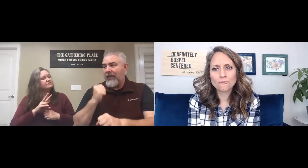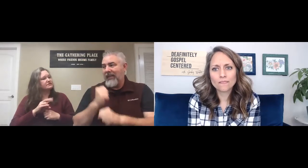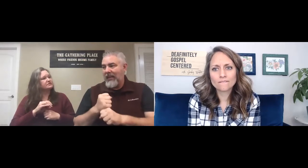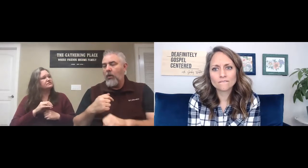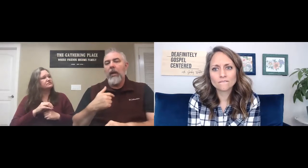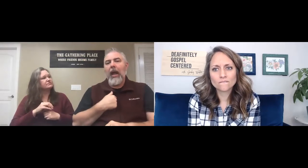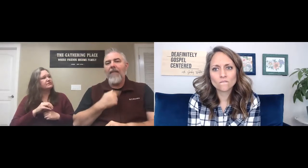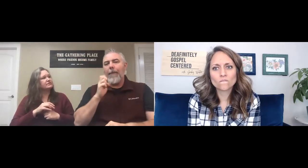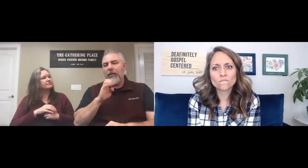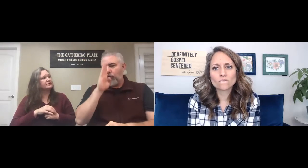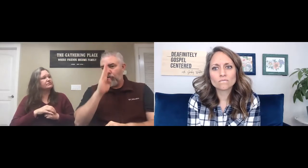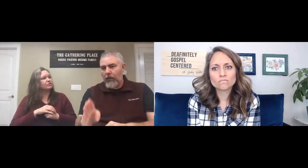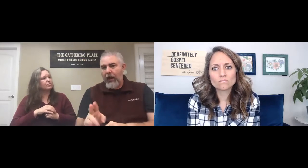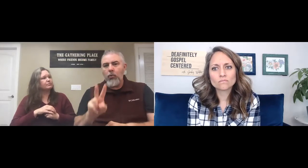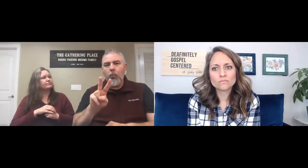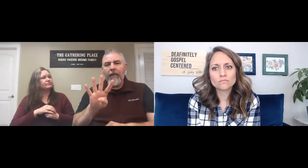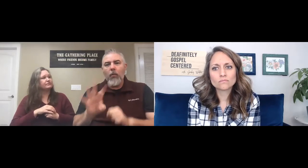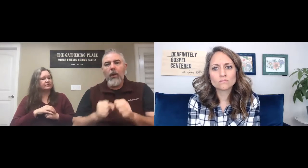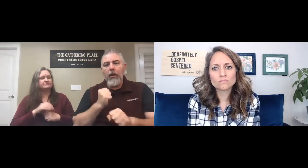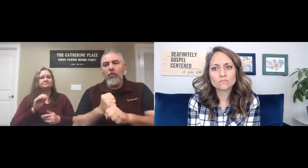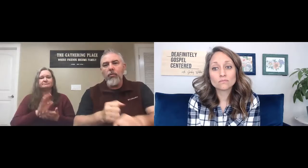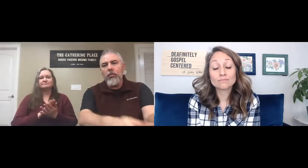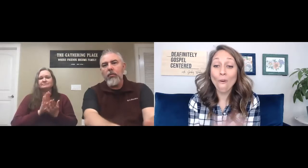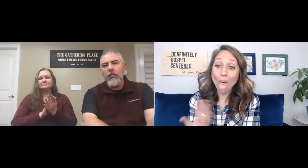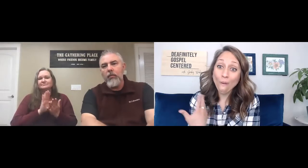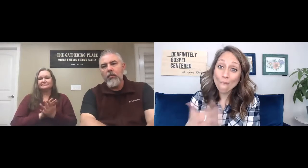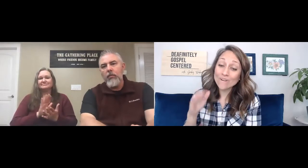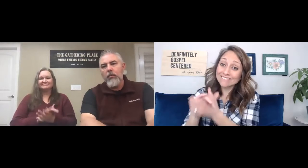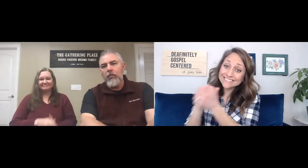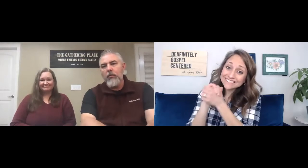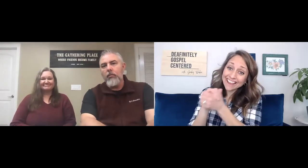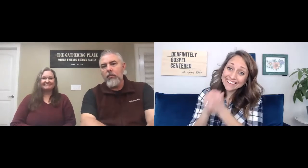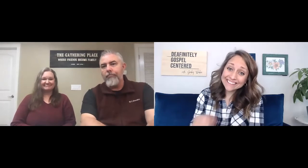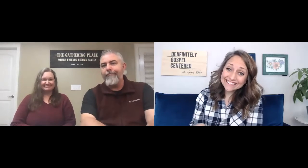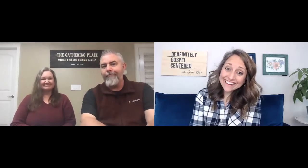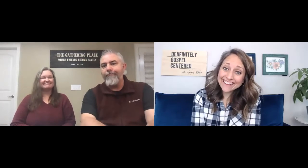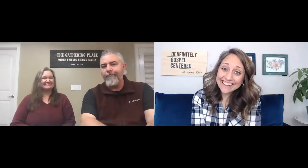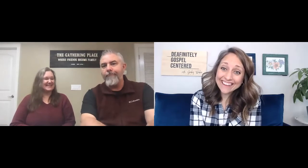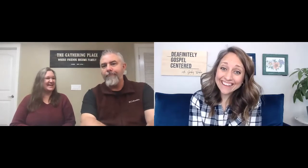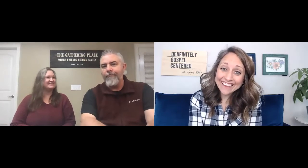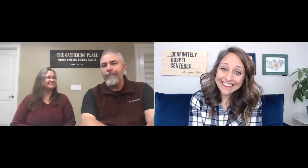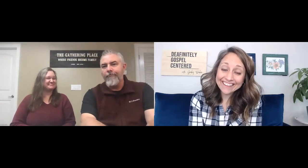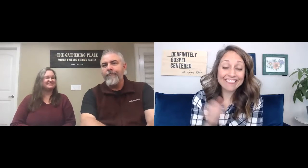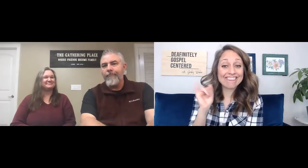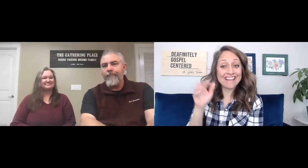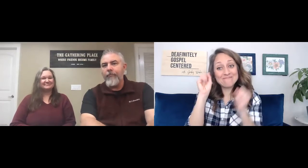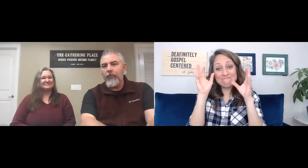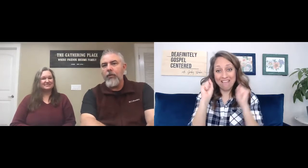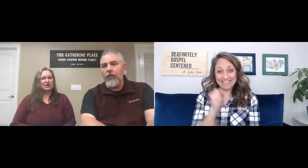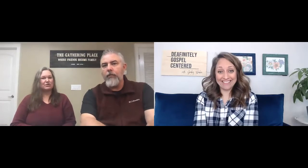We've been married for 27 years, and I've been sober for 24 years. Congratulations. Yeah,